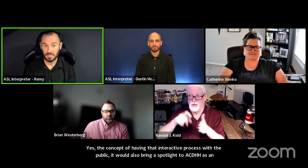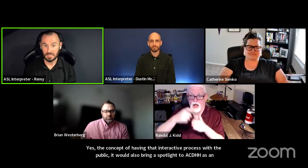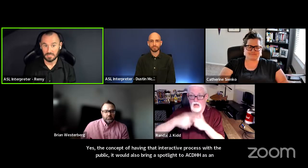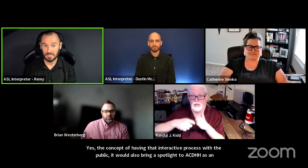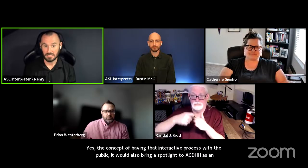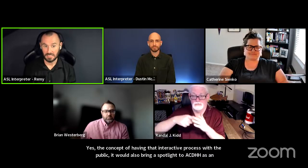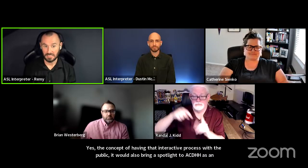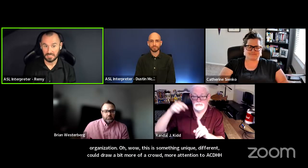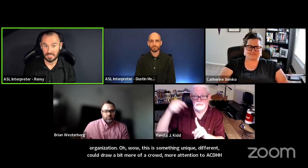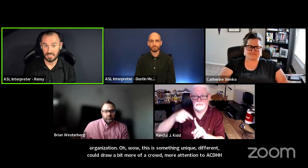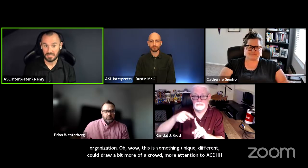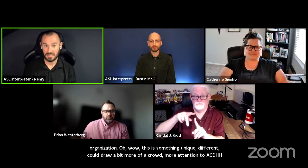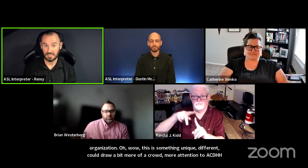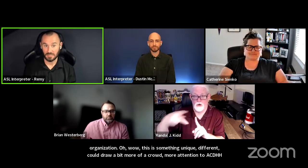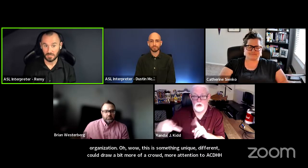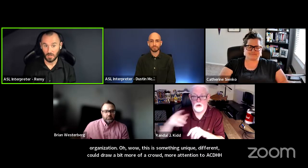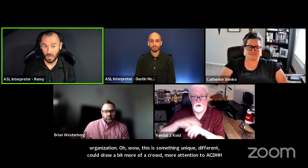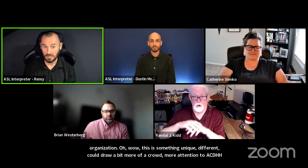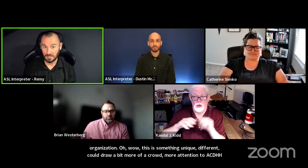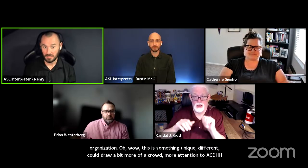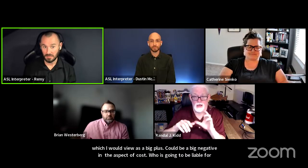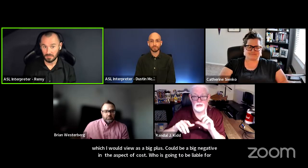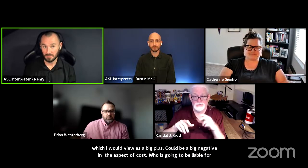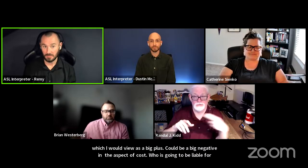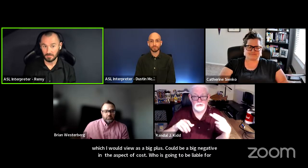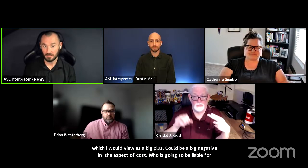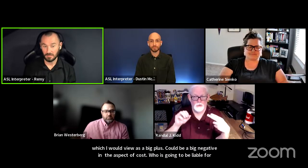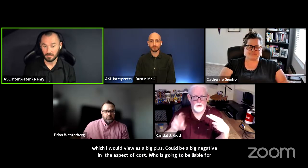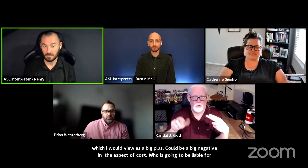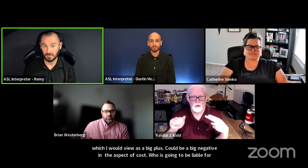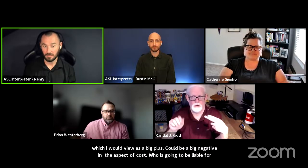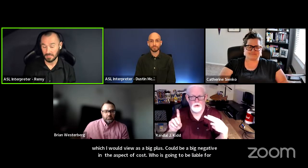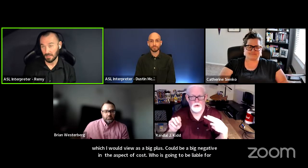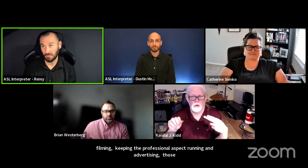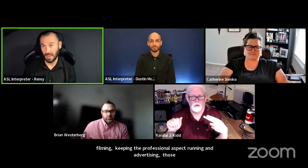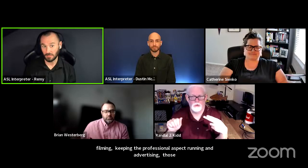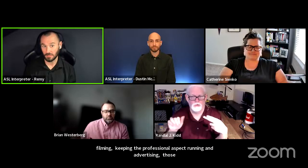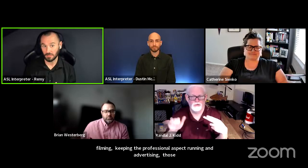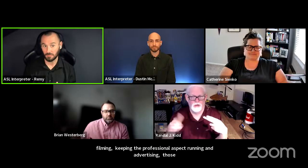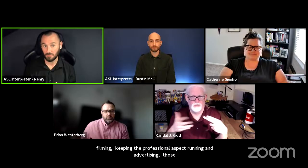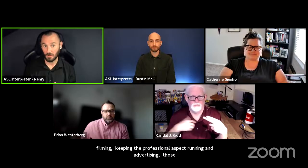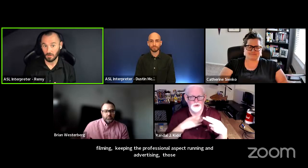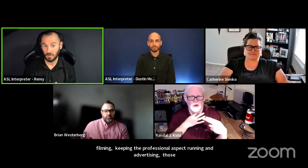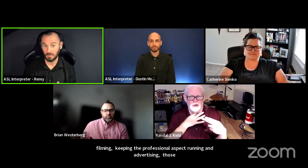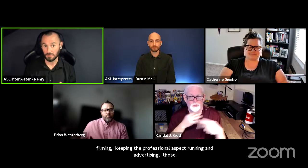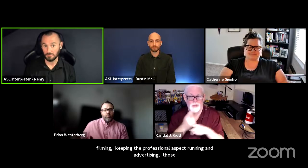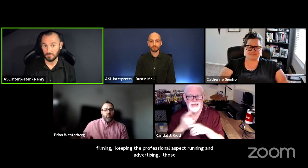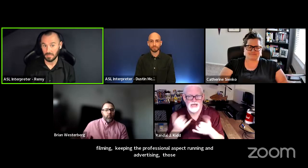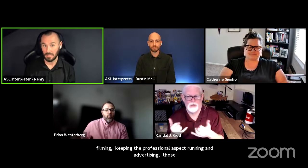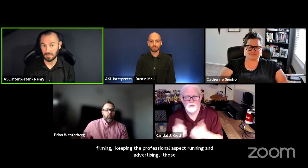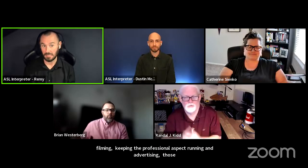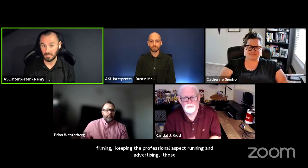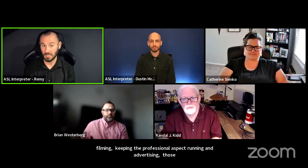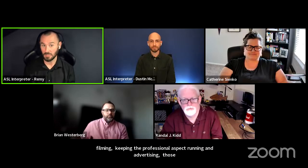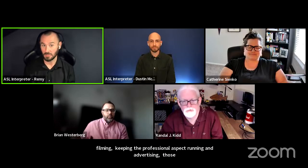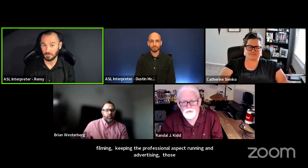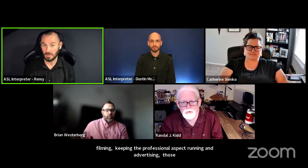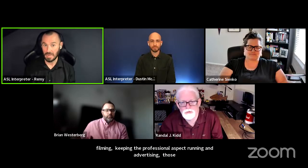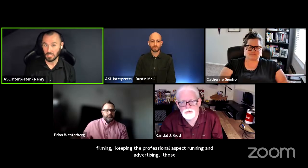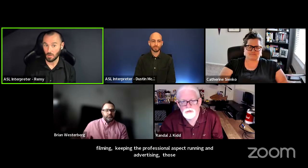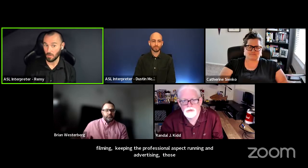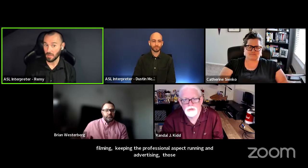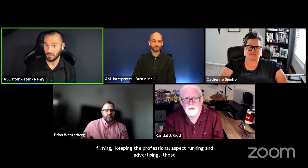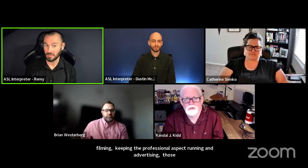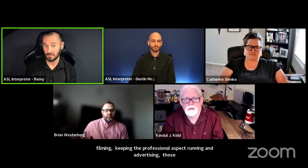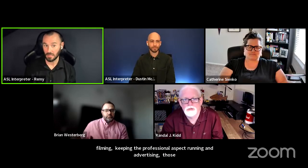So does cost, does that factor fall on ACDHH